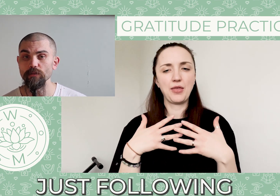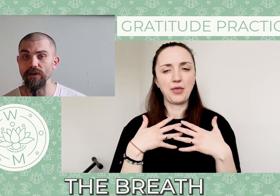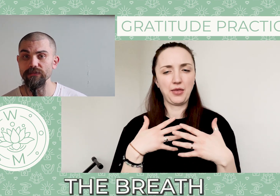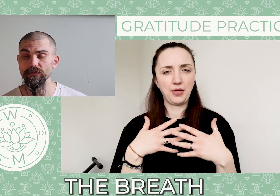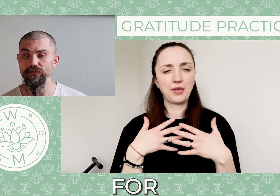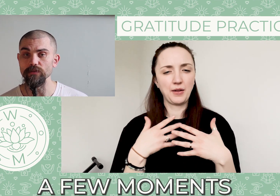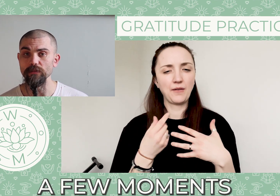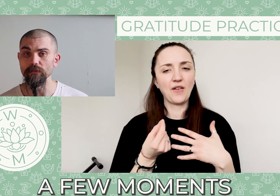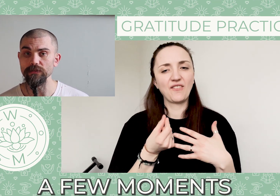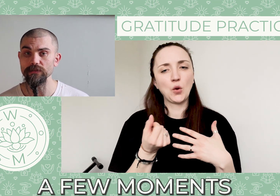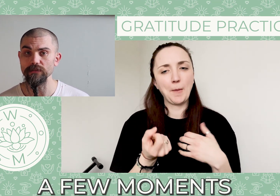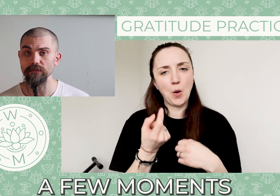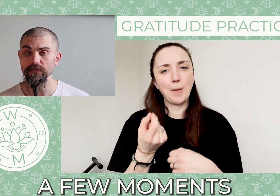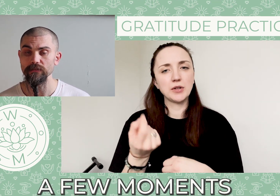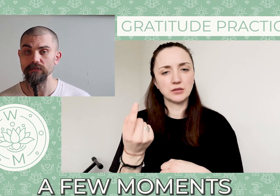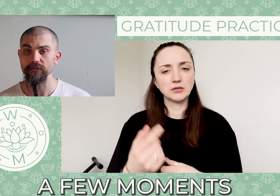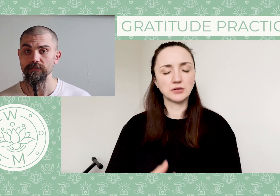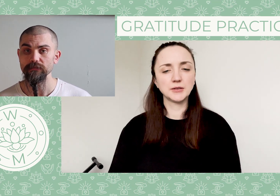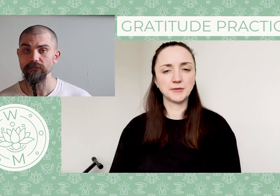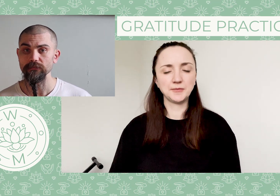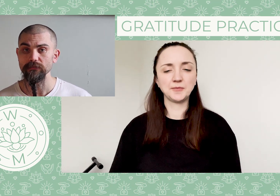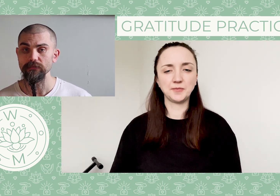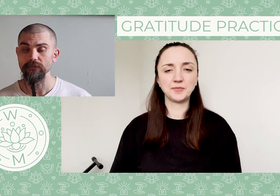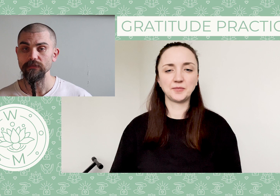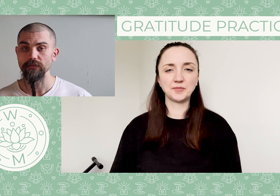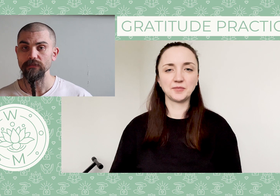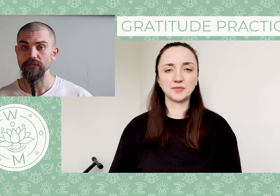Just following the breath for a few moments.